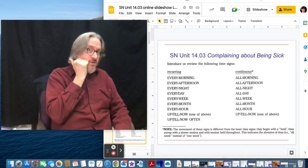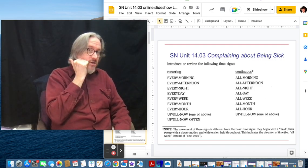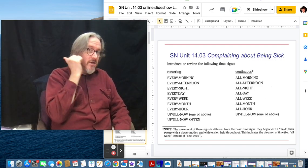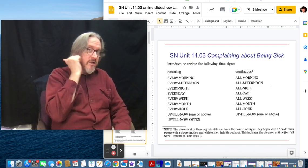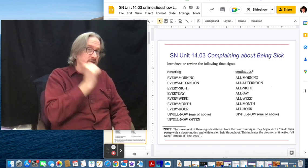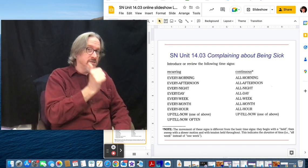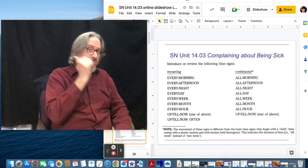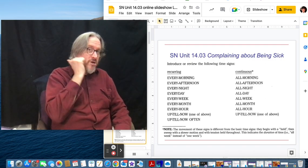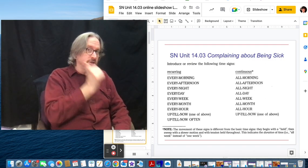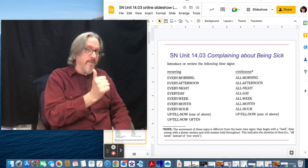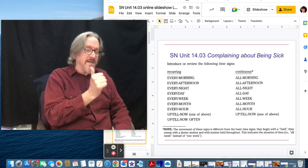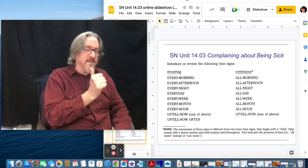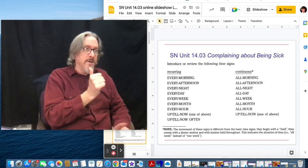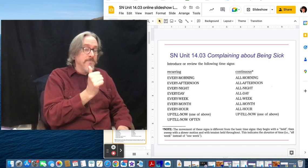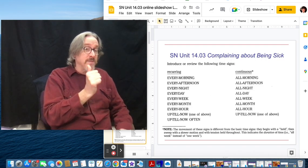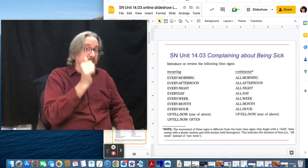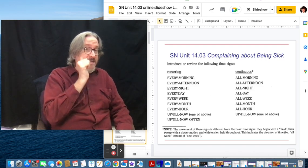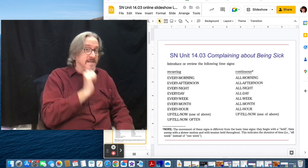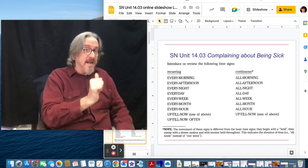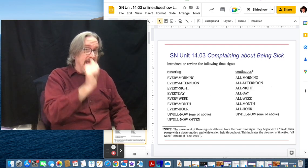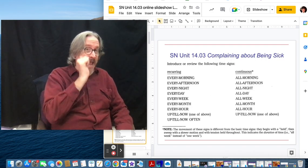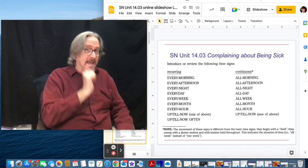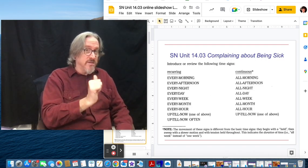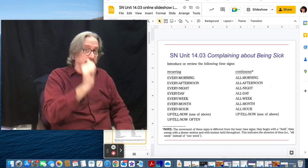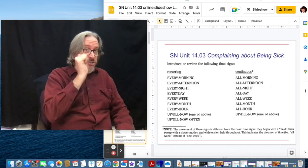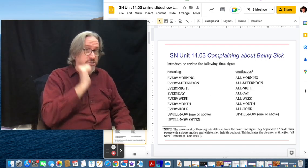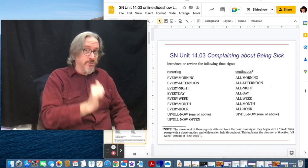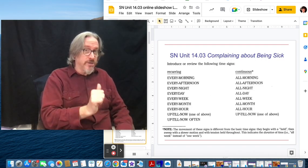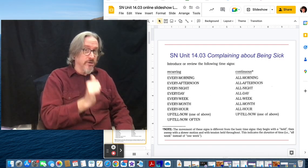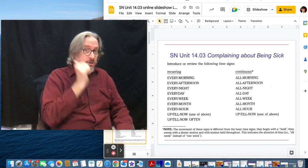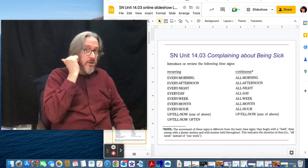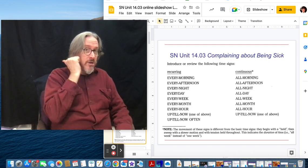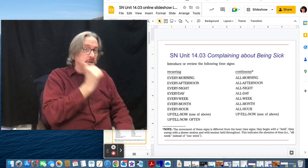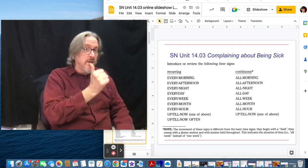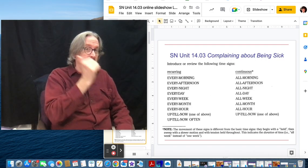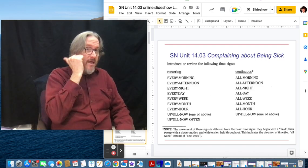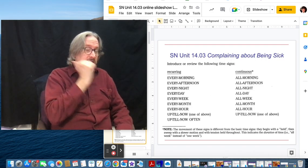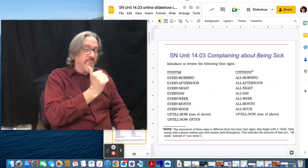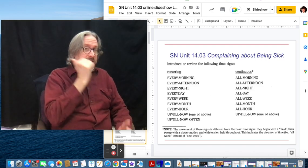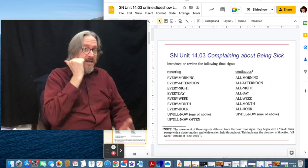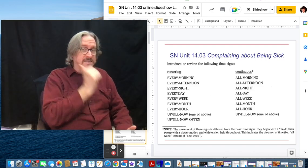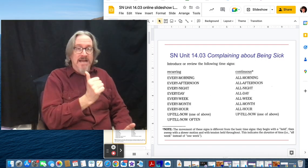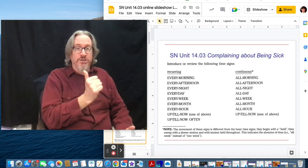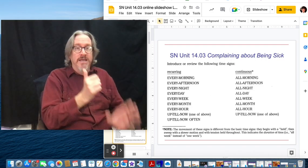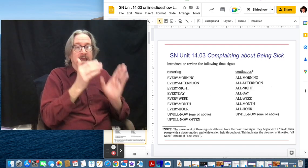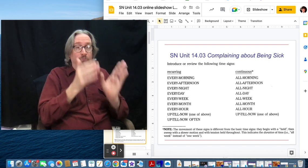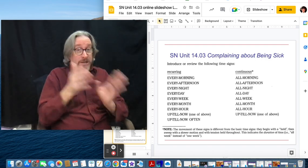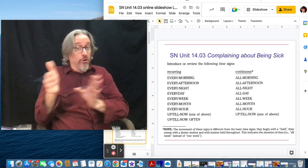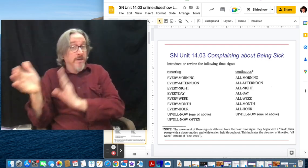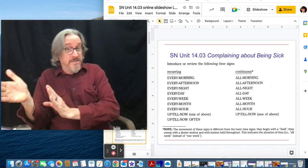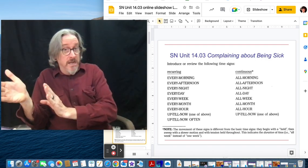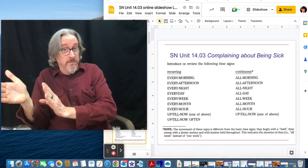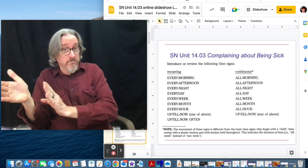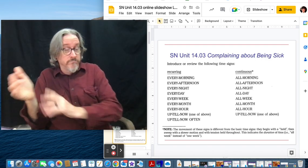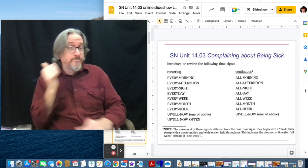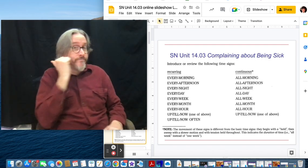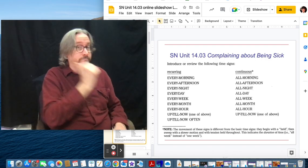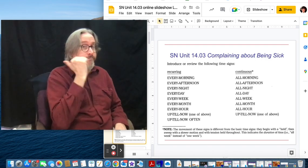against, it's brushing past. And it's not ant, which is circular. Every day is actually a recurring